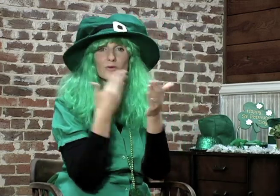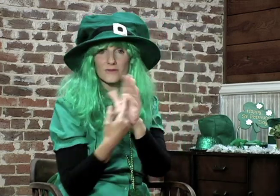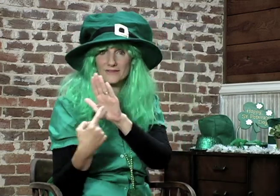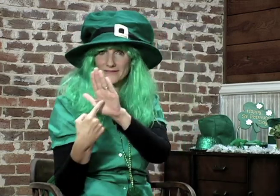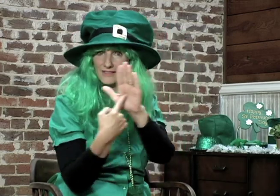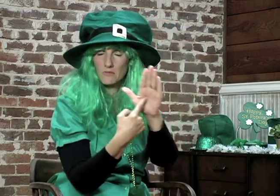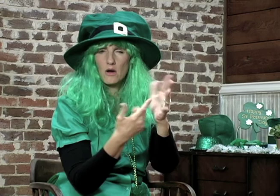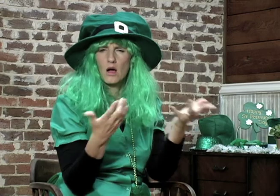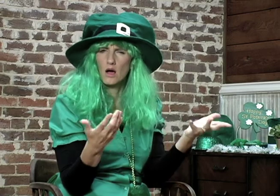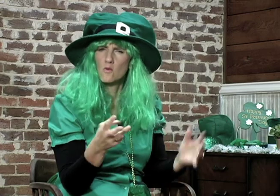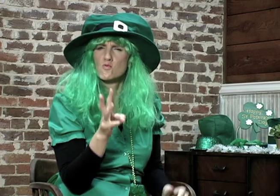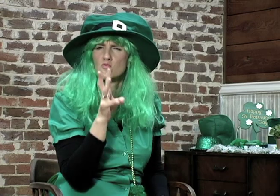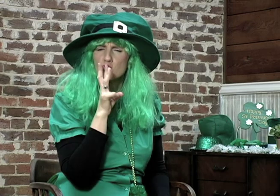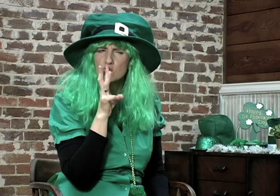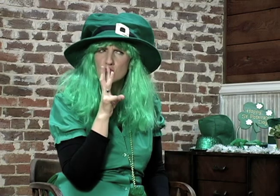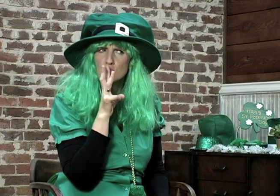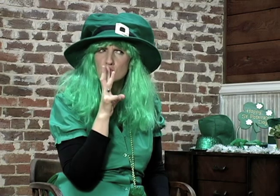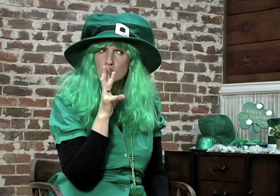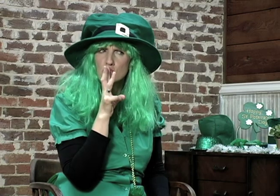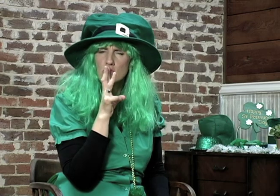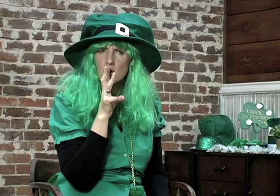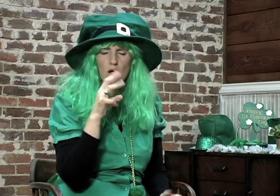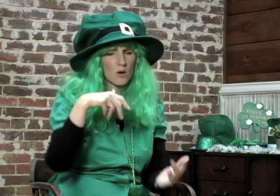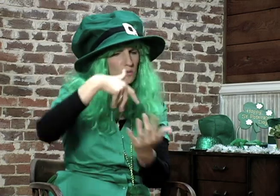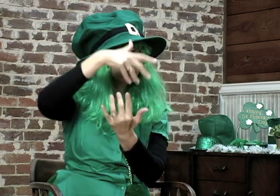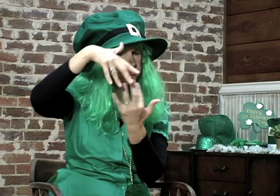And one more good example is if you take water